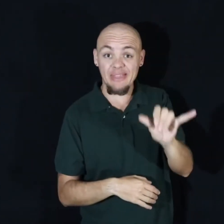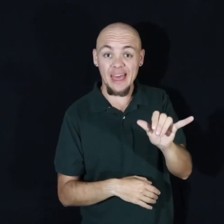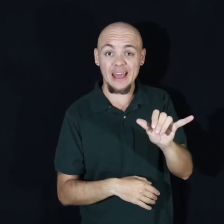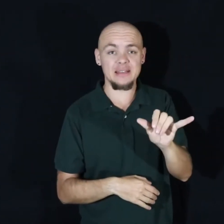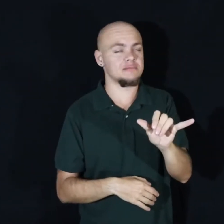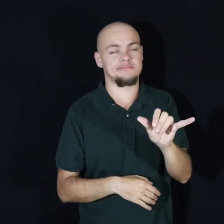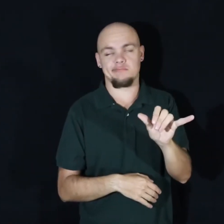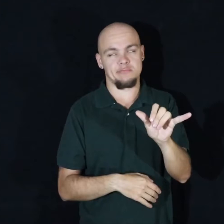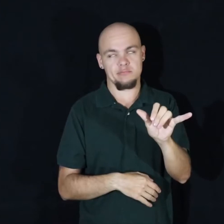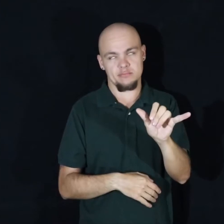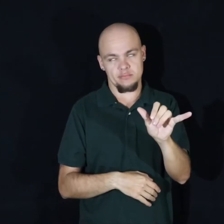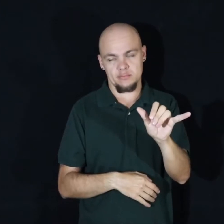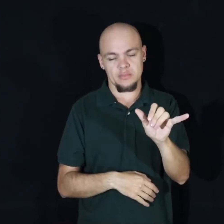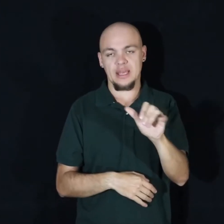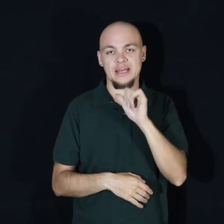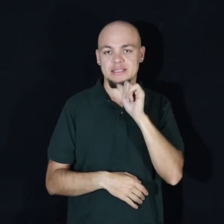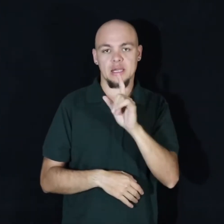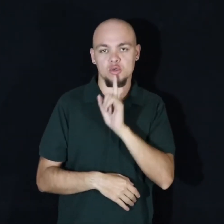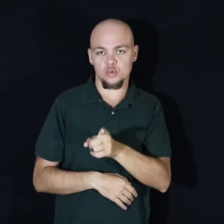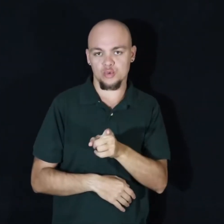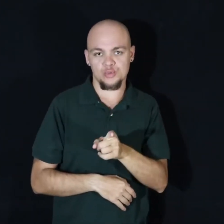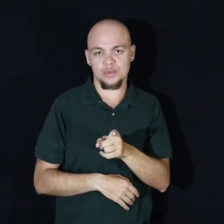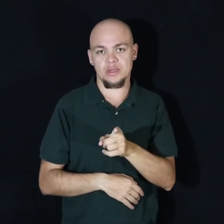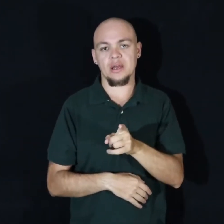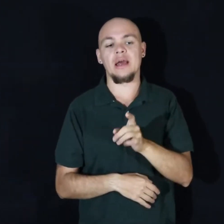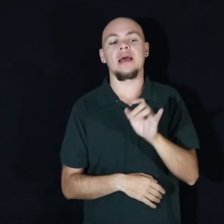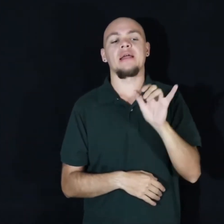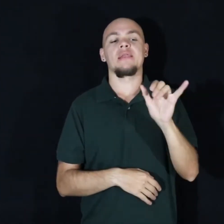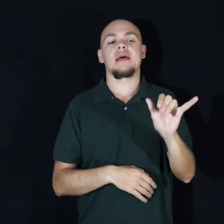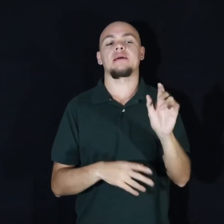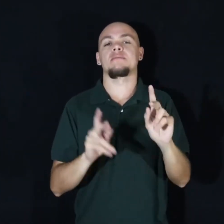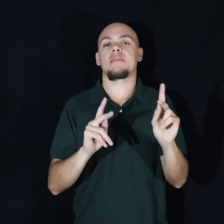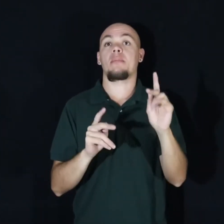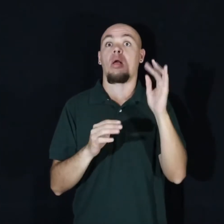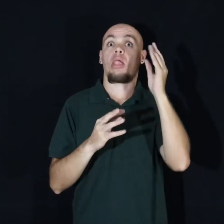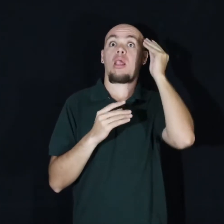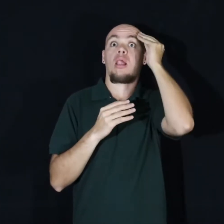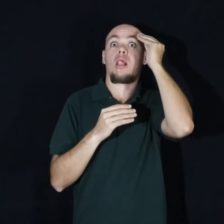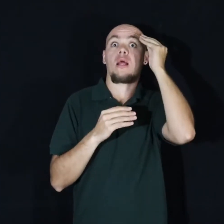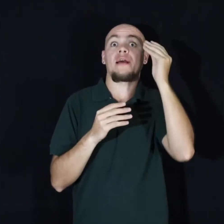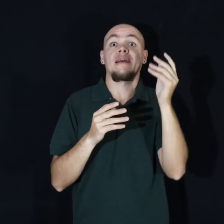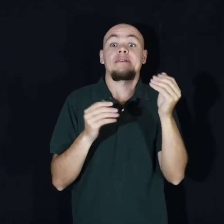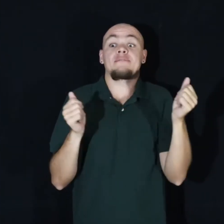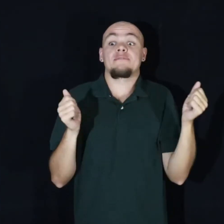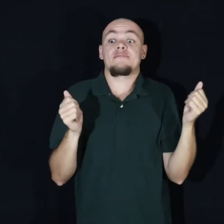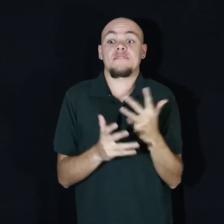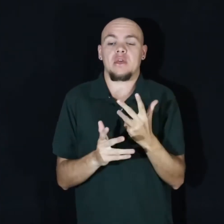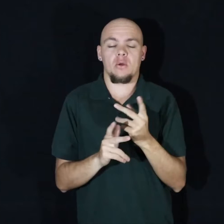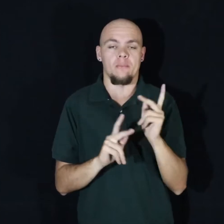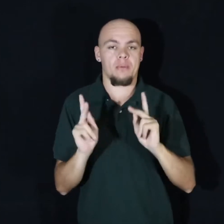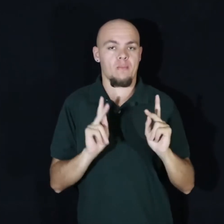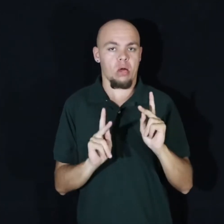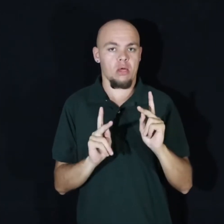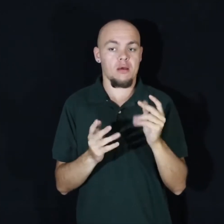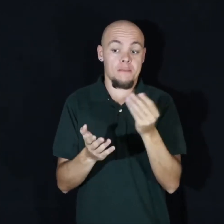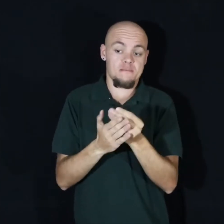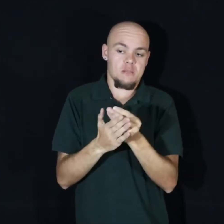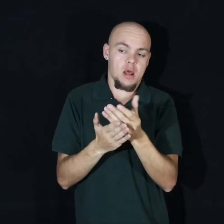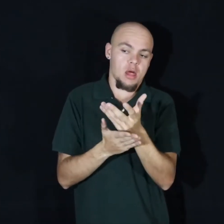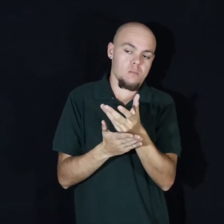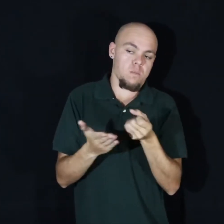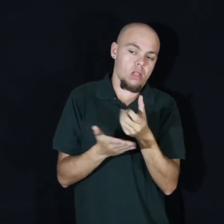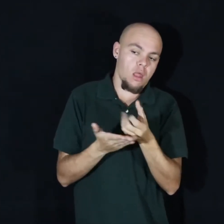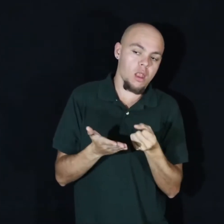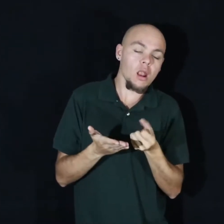it's not true. It has never happened, and it will not happen. It's a fear tactic oftentimes used for